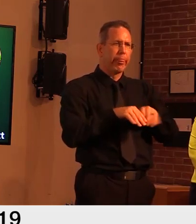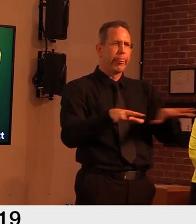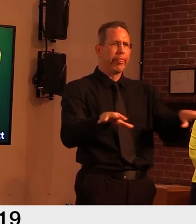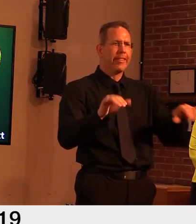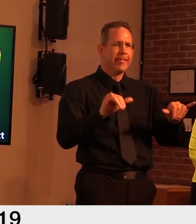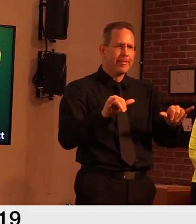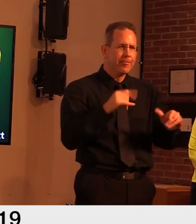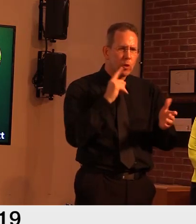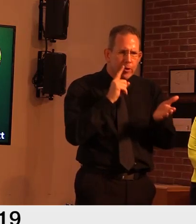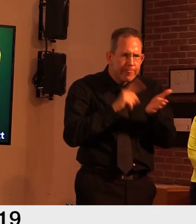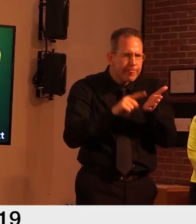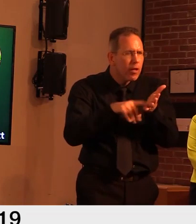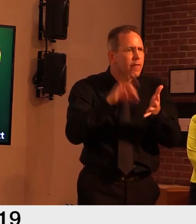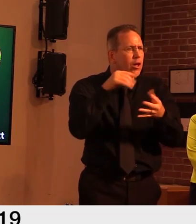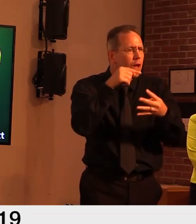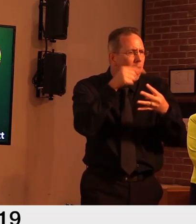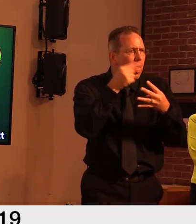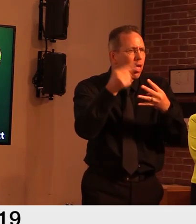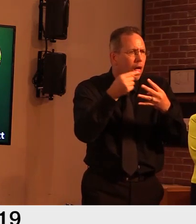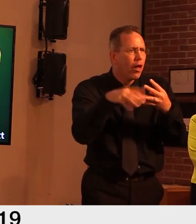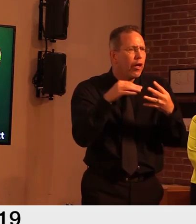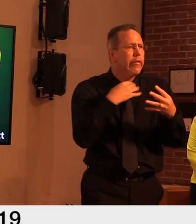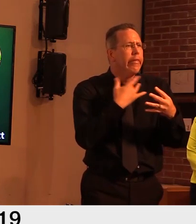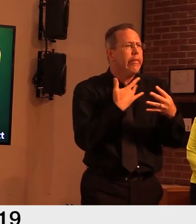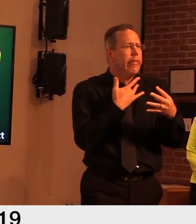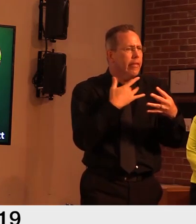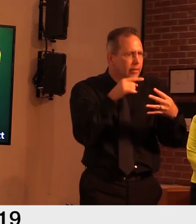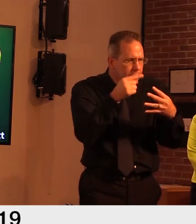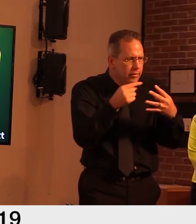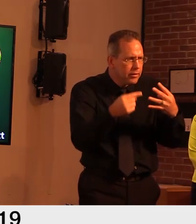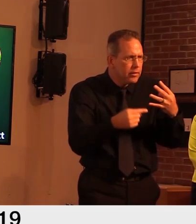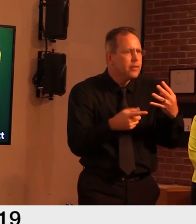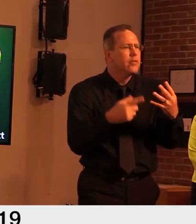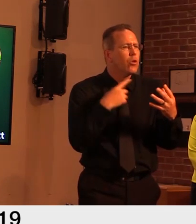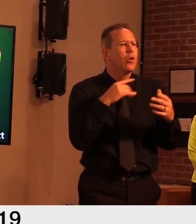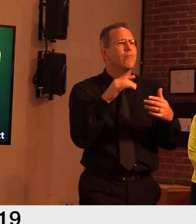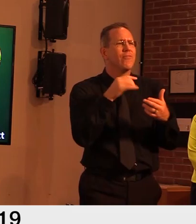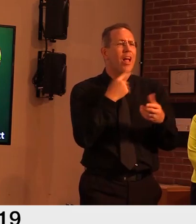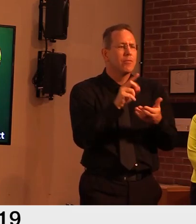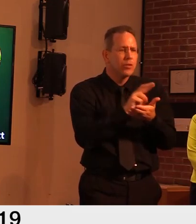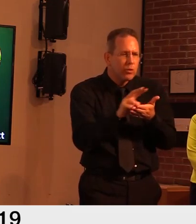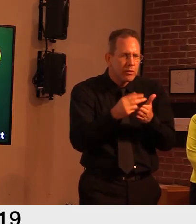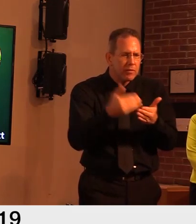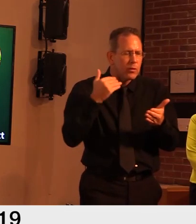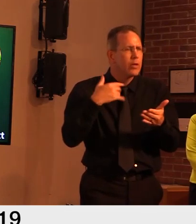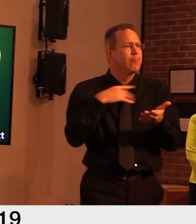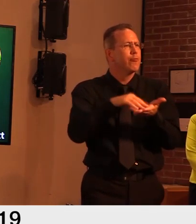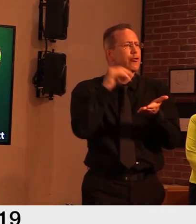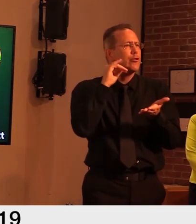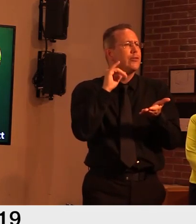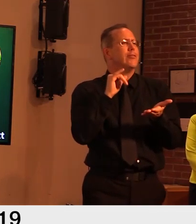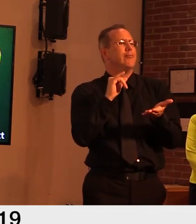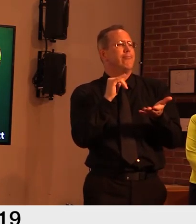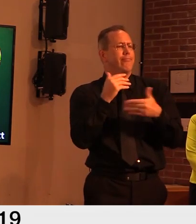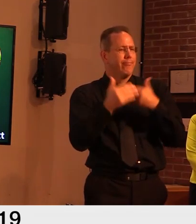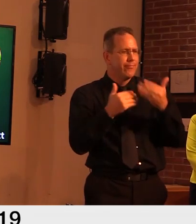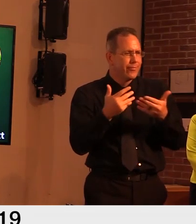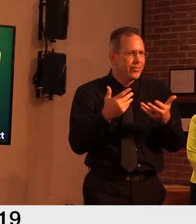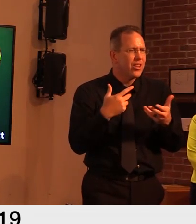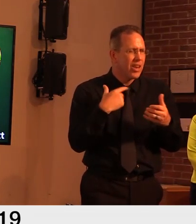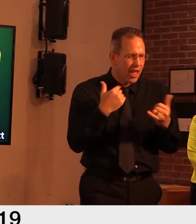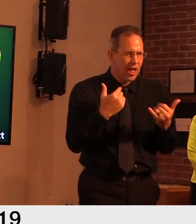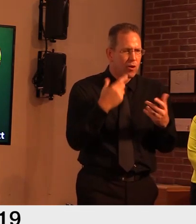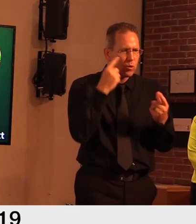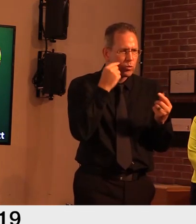quickly once everybody realized community transmission was occurring. And now, of course, we